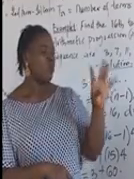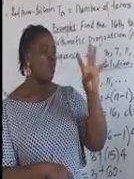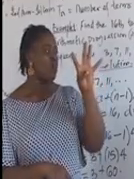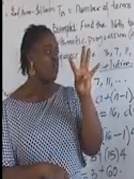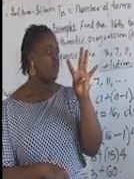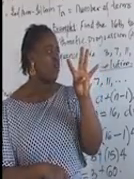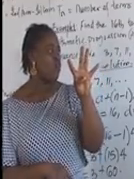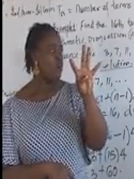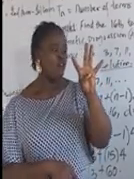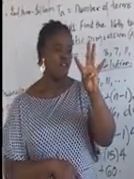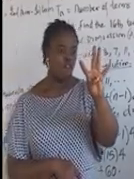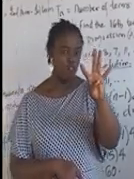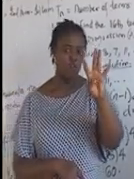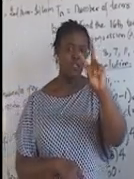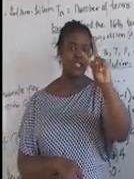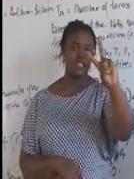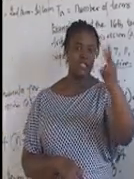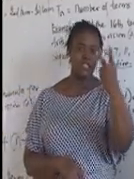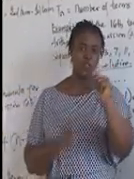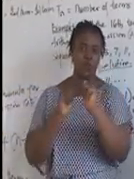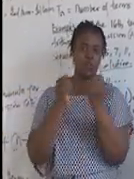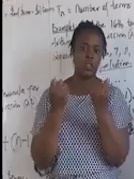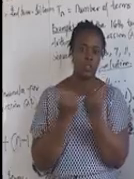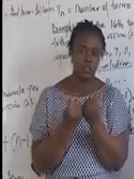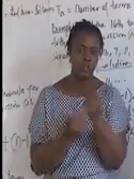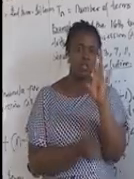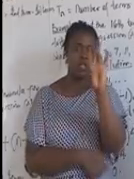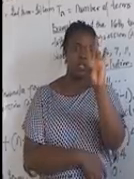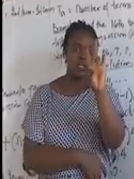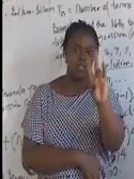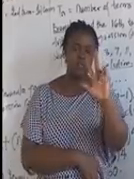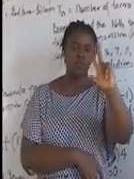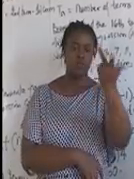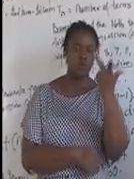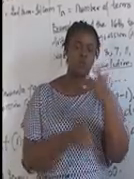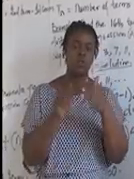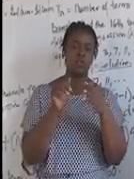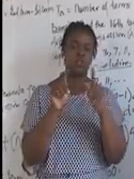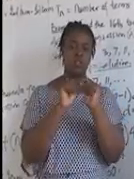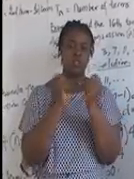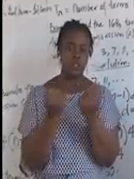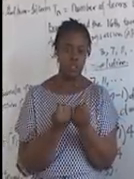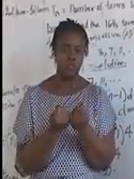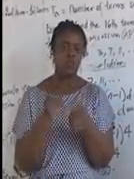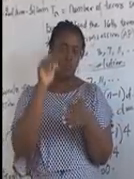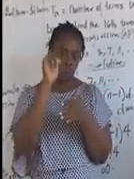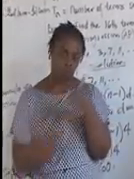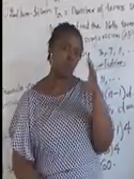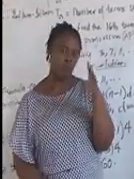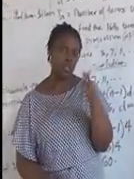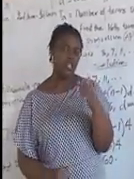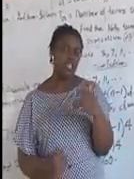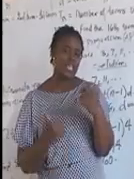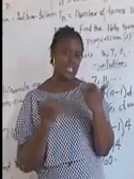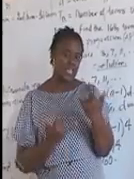So if we decide to subtract 7 away from 4, please be careful. You